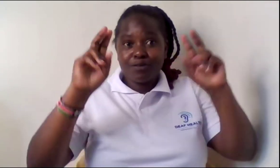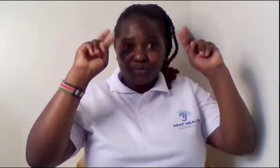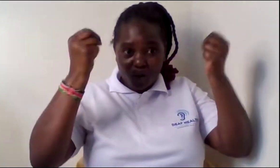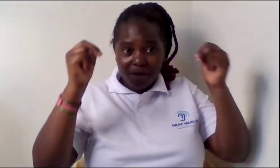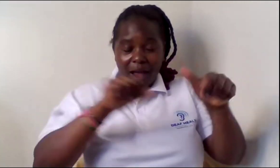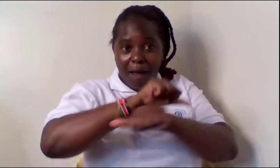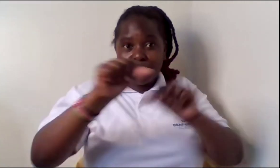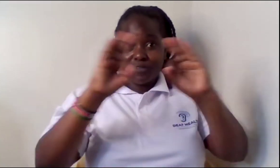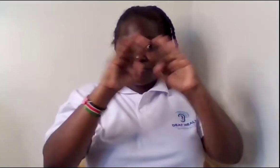contraception,